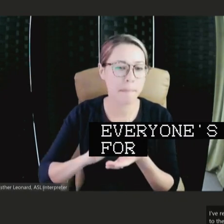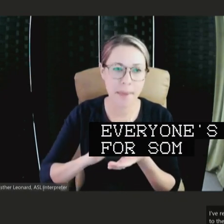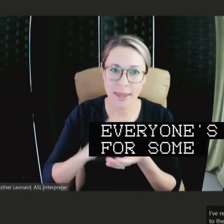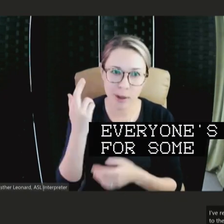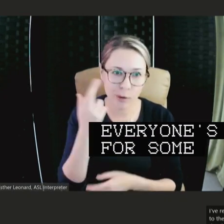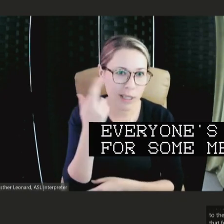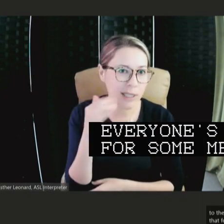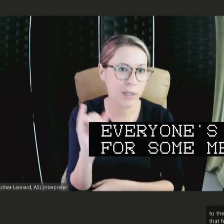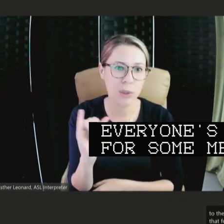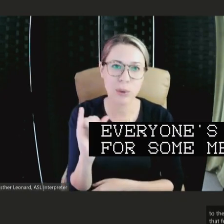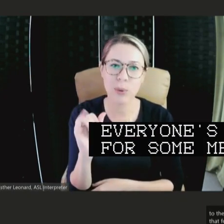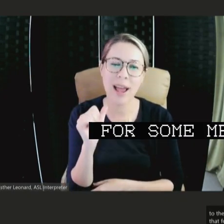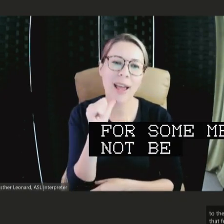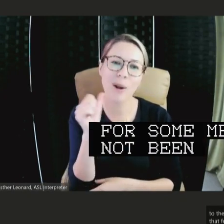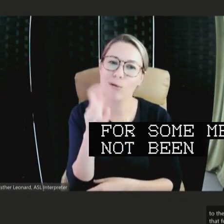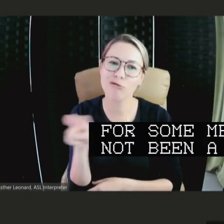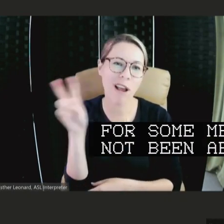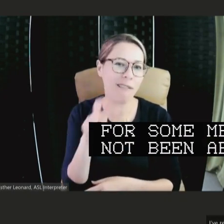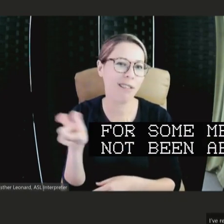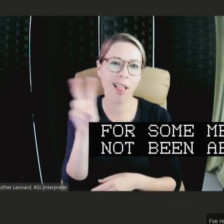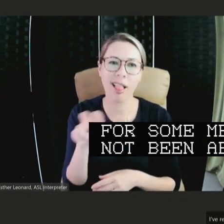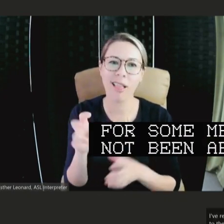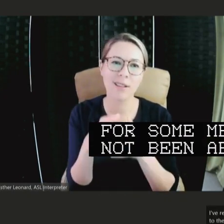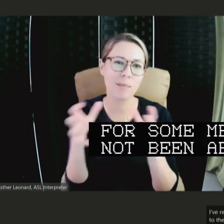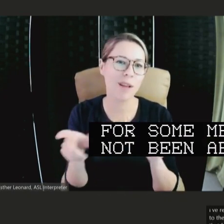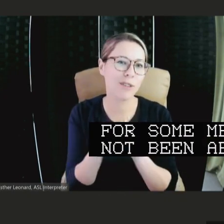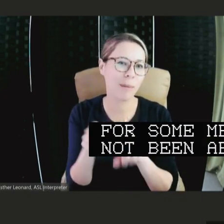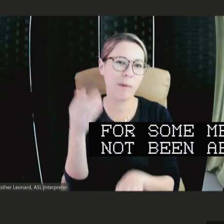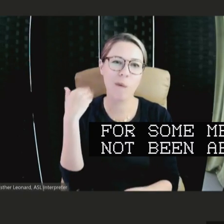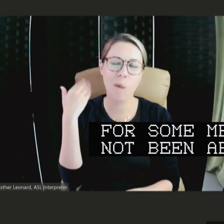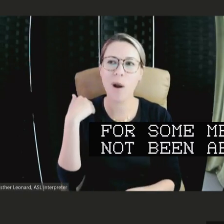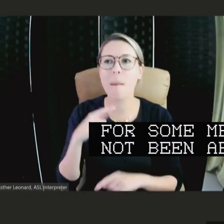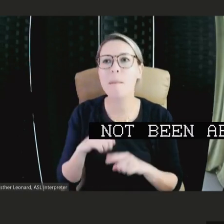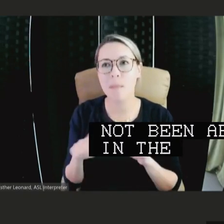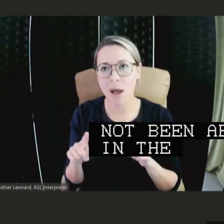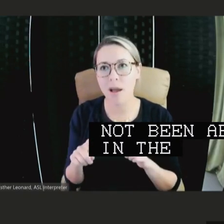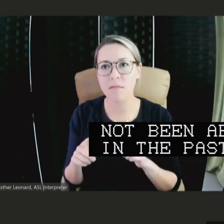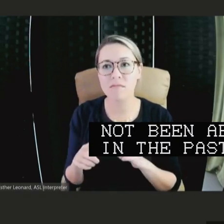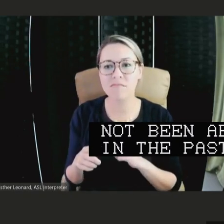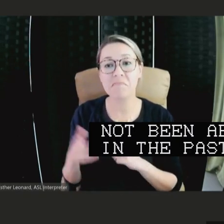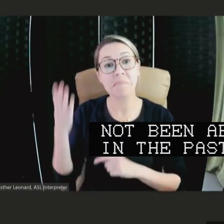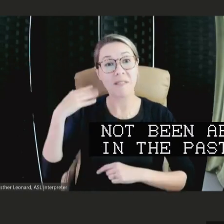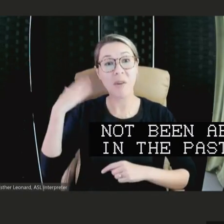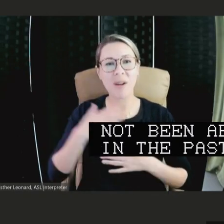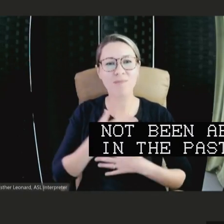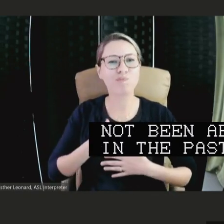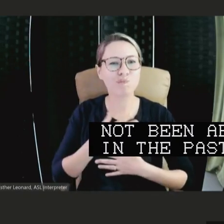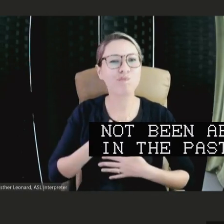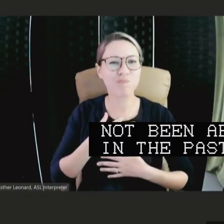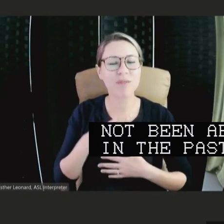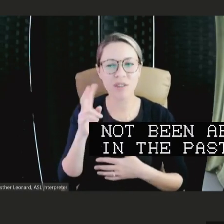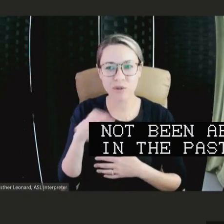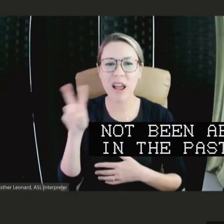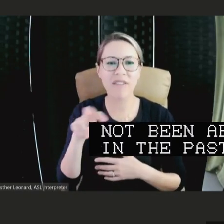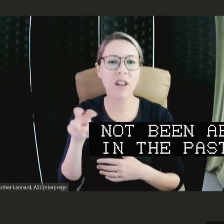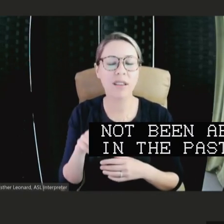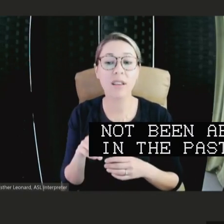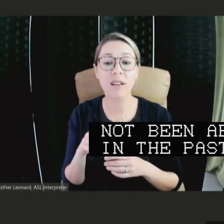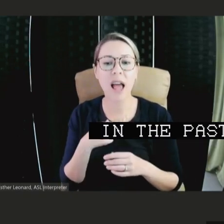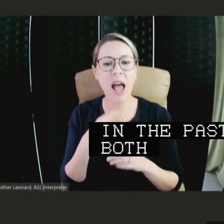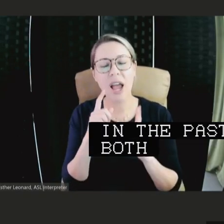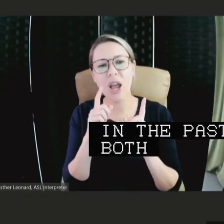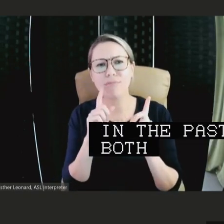travel as I had in the past, but had enjoyed both attending a